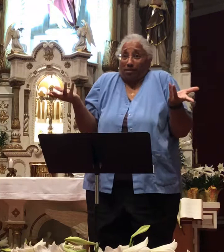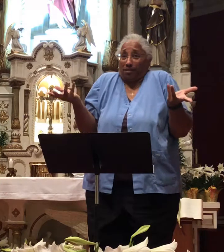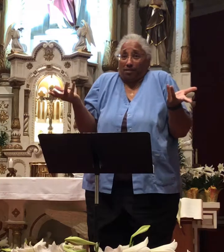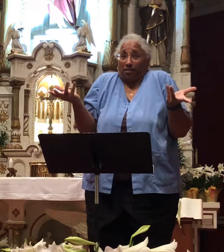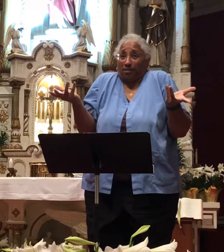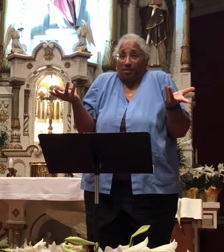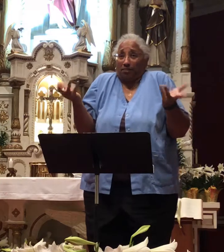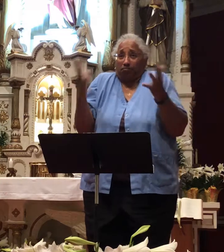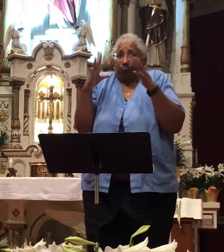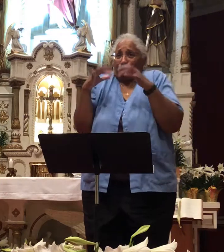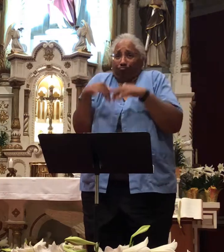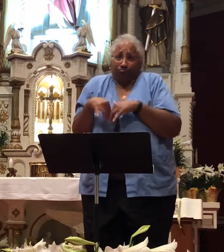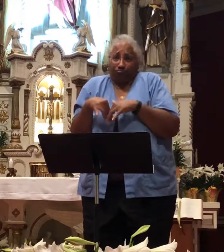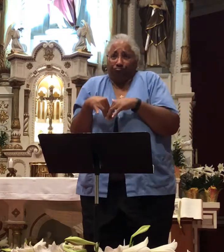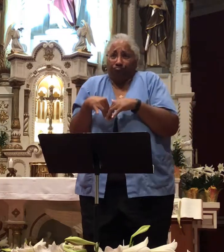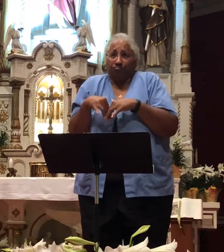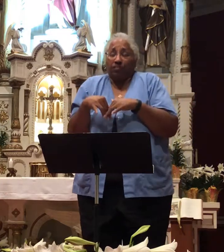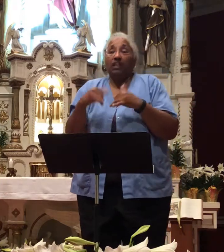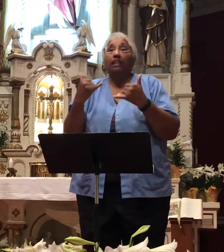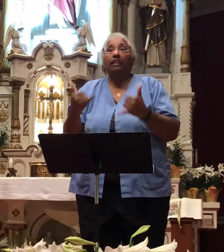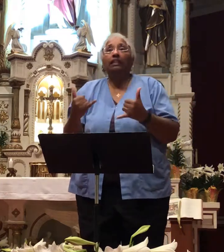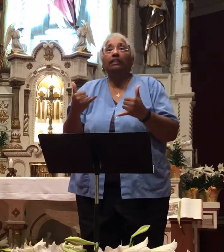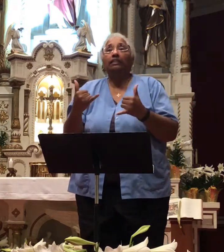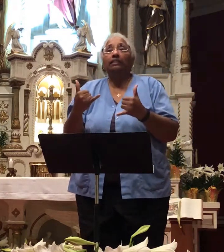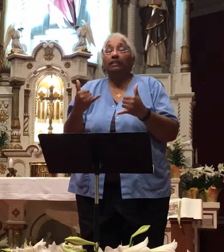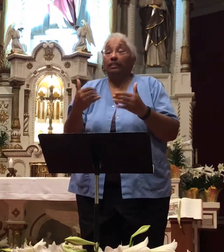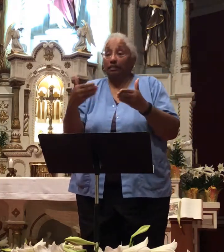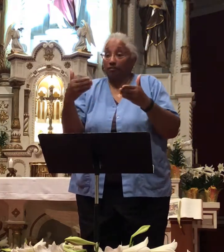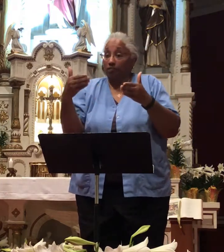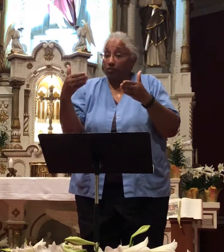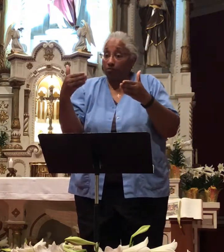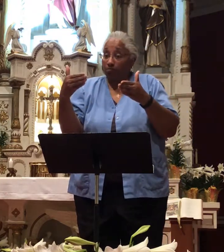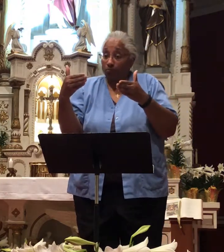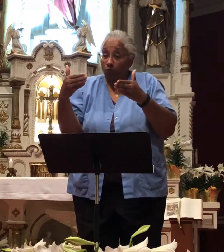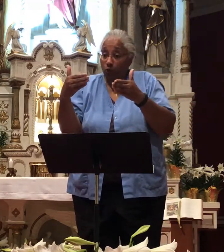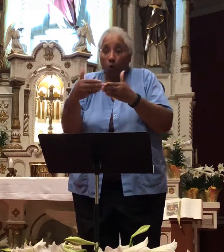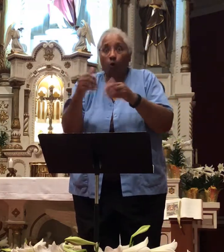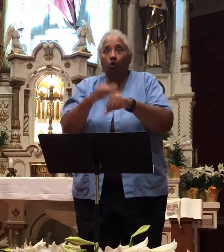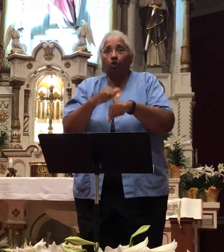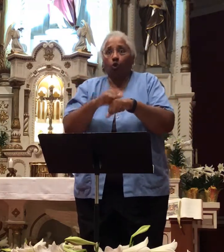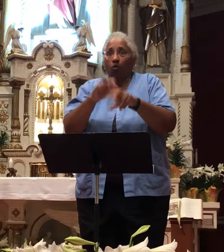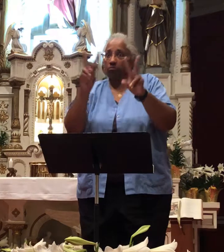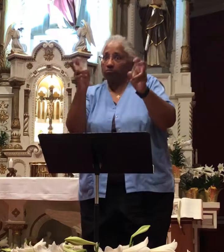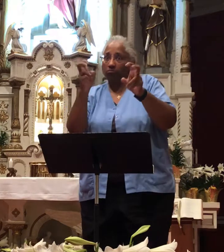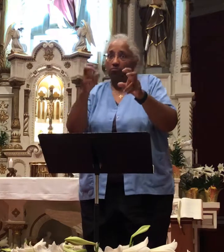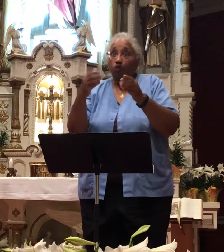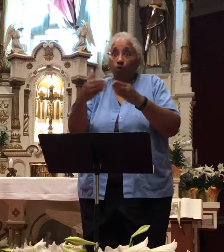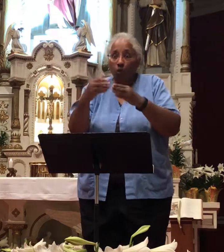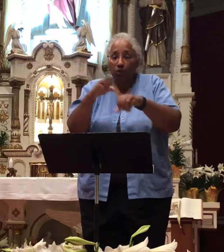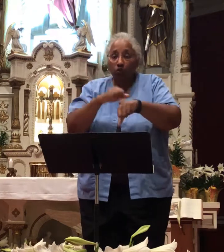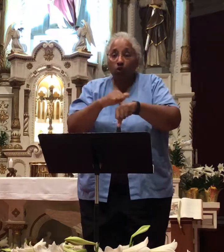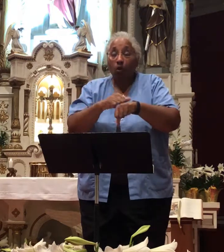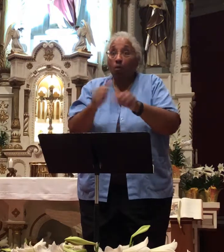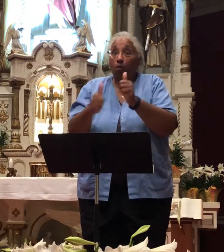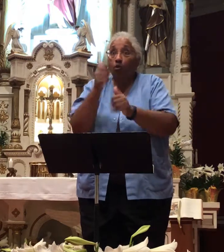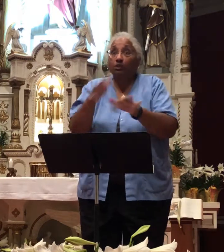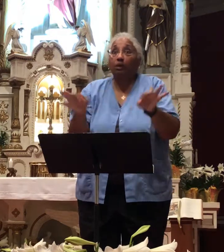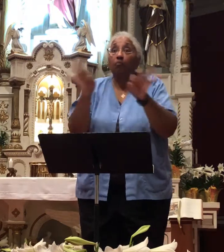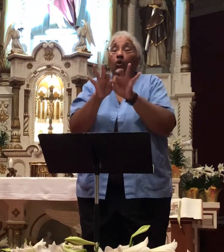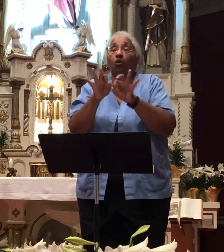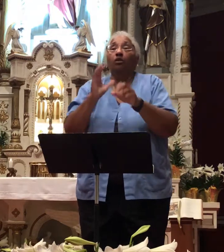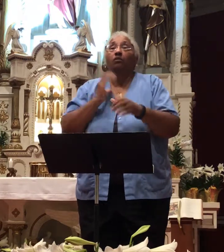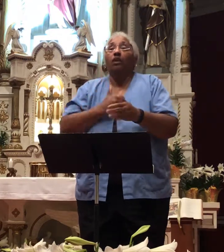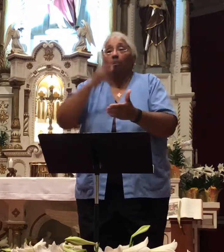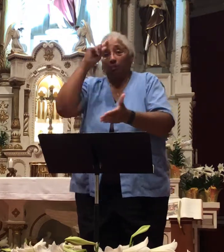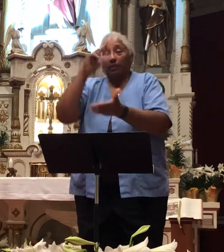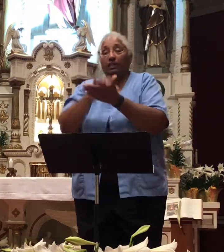the cornerstone of what we believe, that we're not alone, we're not lonely, we're not abandoned by the Lord, but